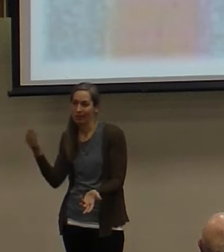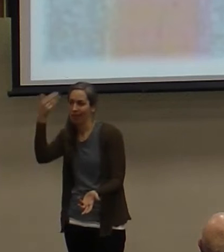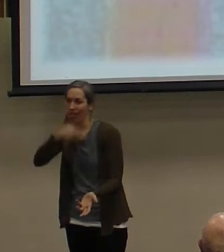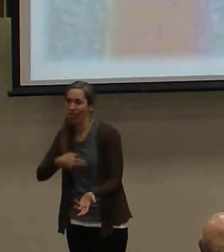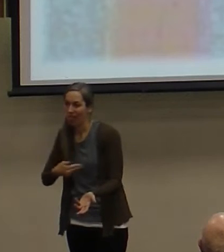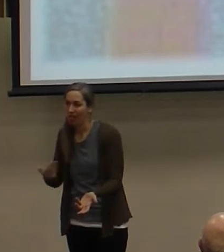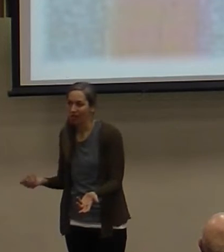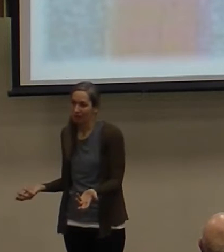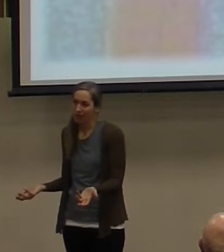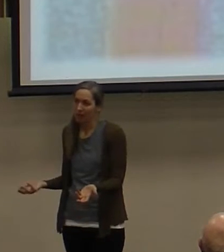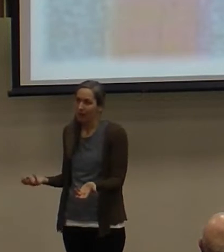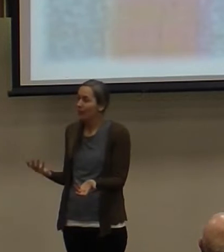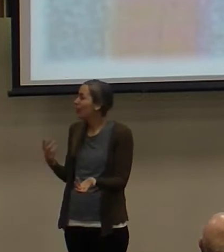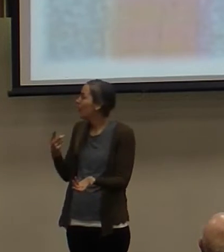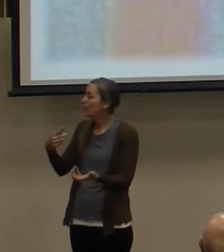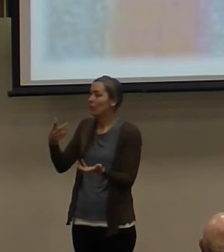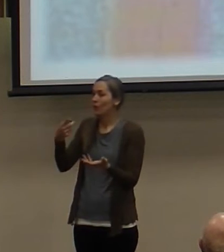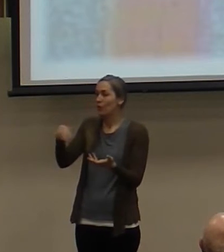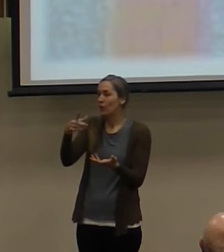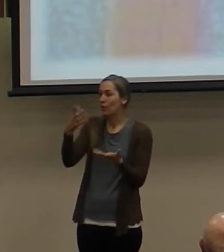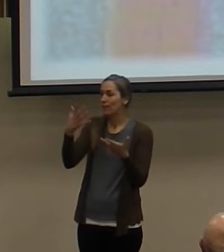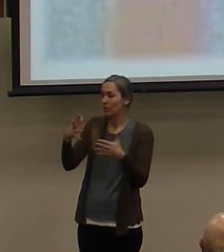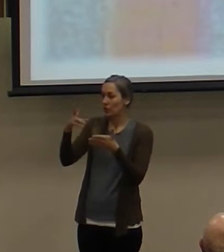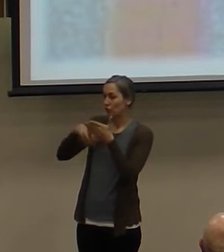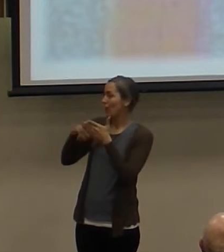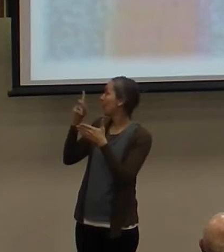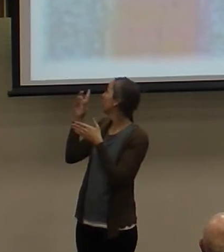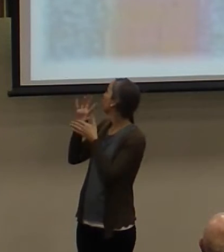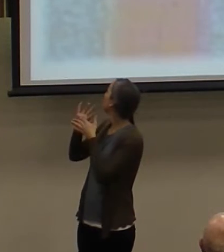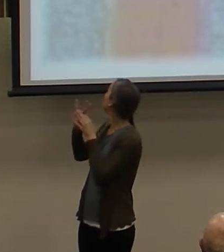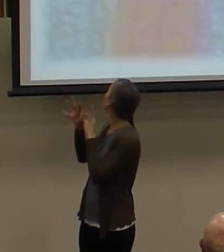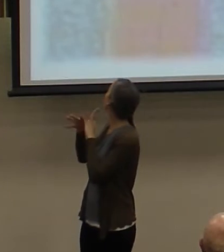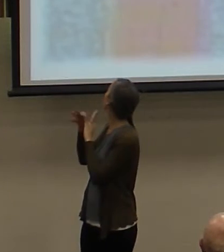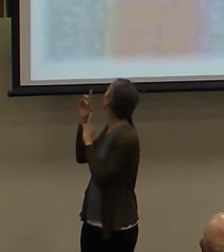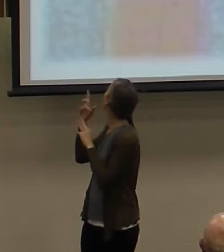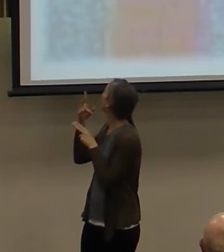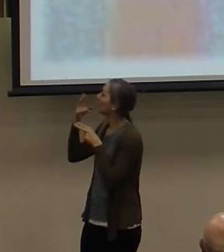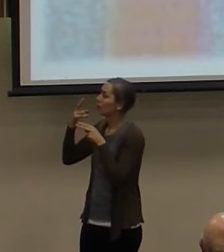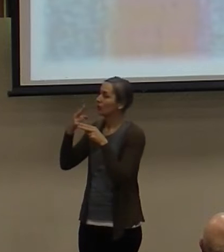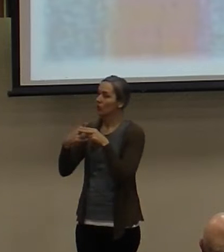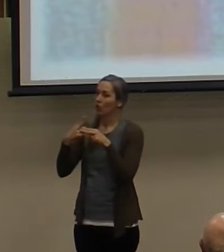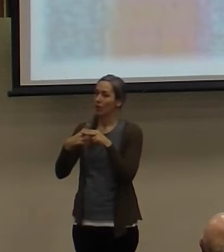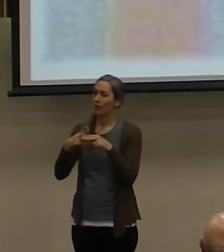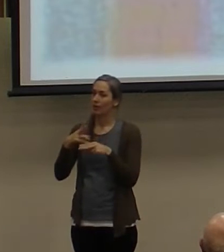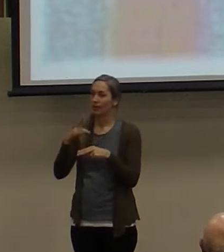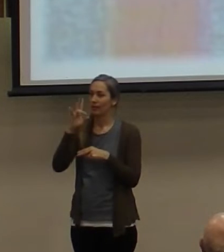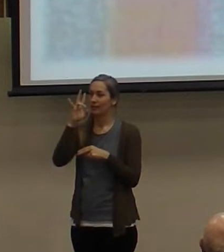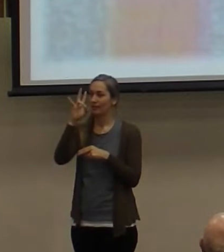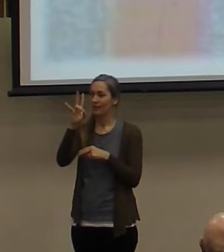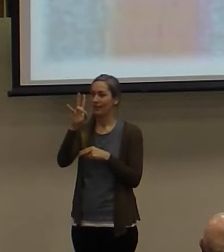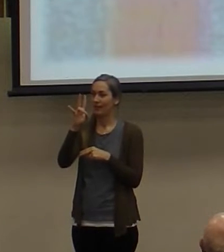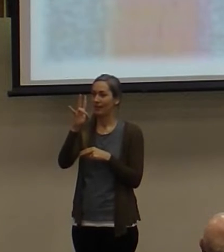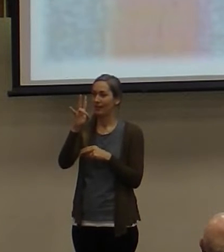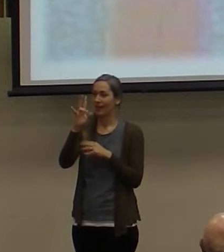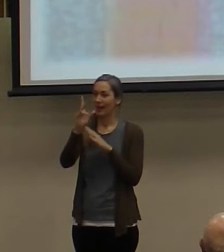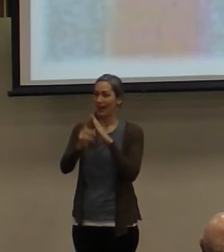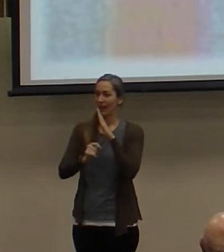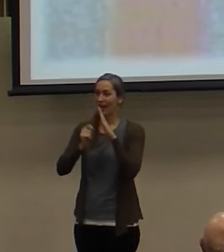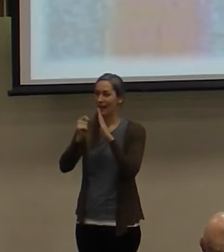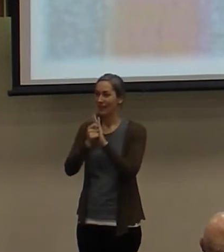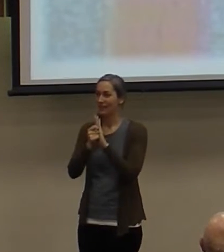I don't know if you've ever read this story, but it came out several years ago. It's called The Seven Ages of the Marital